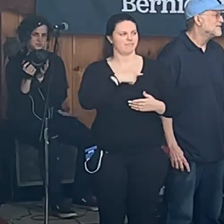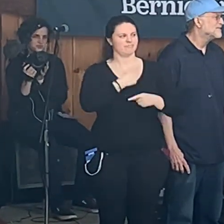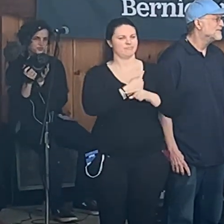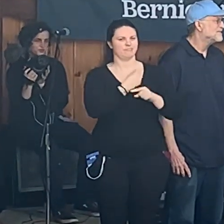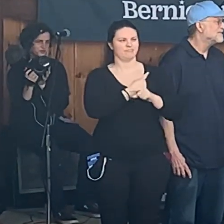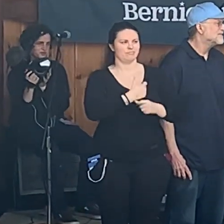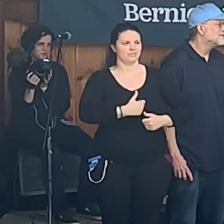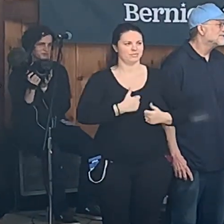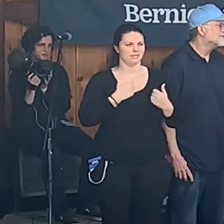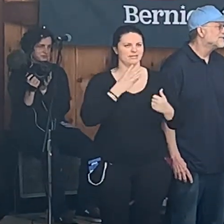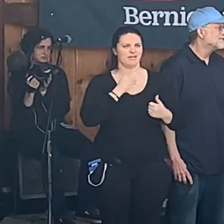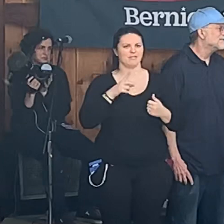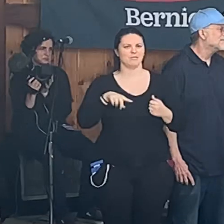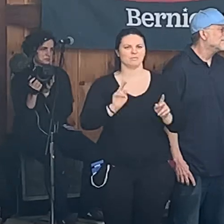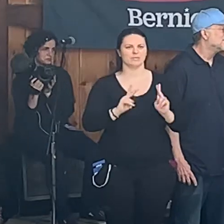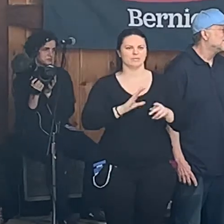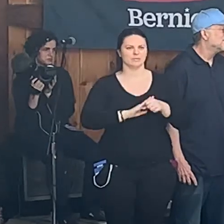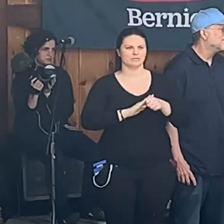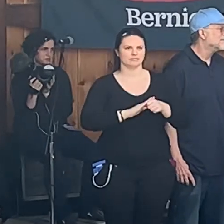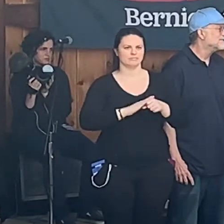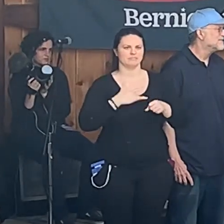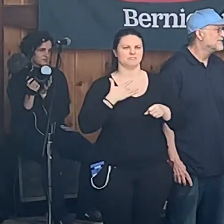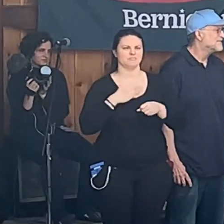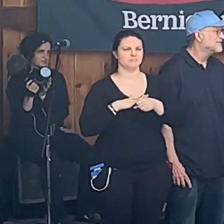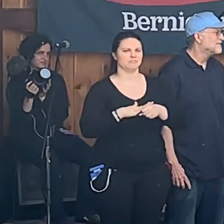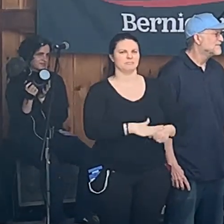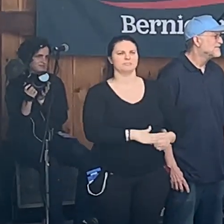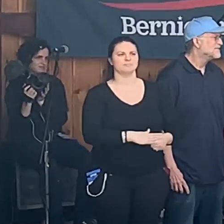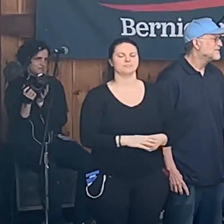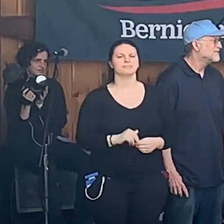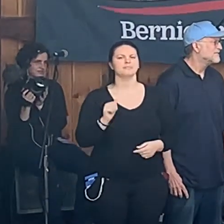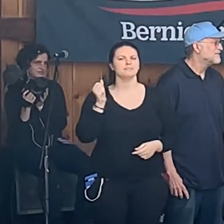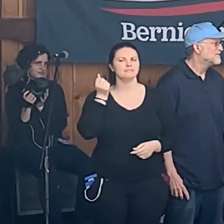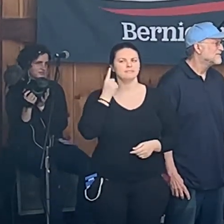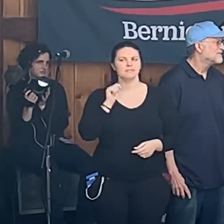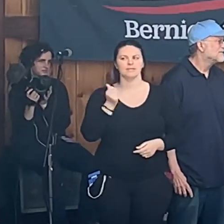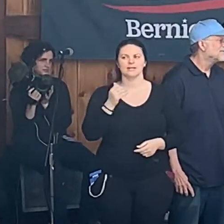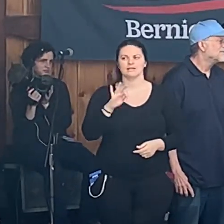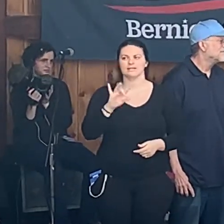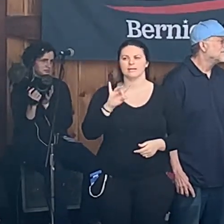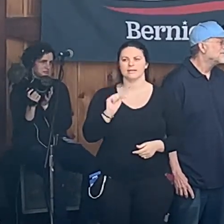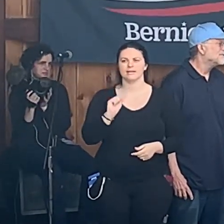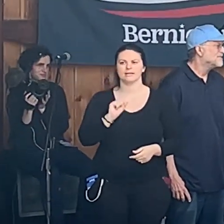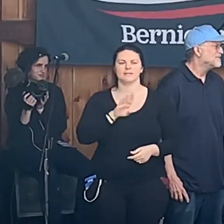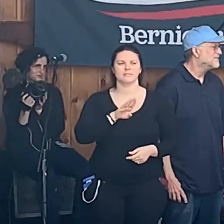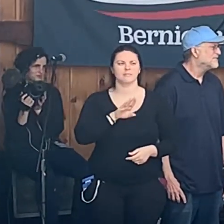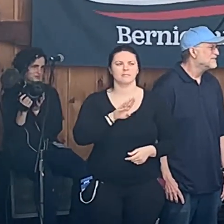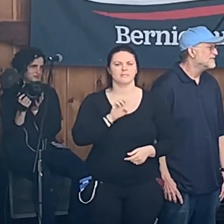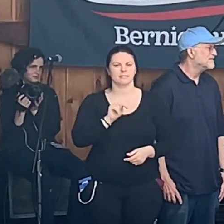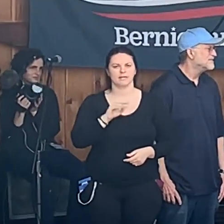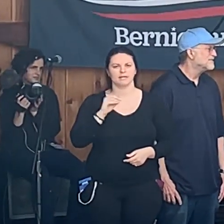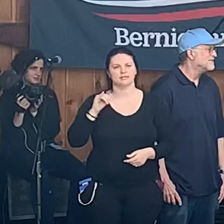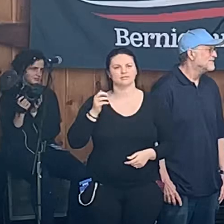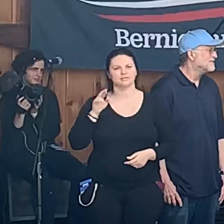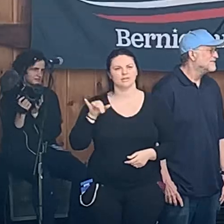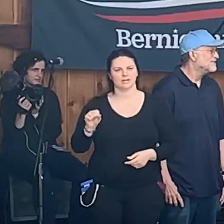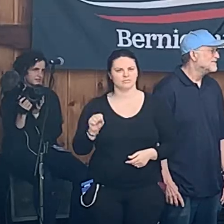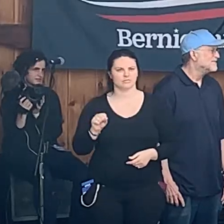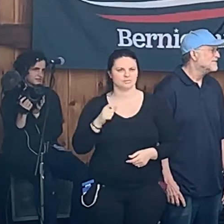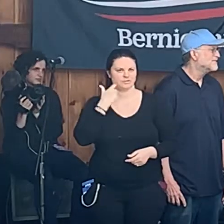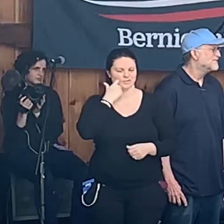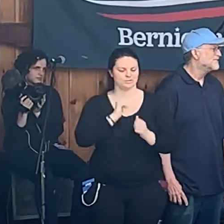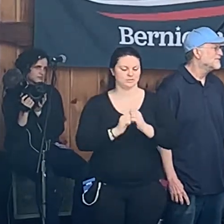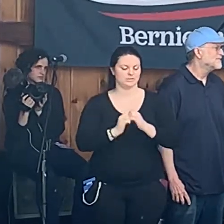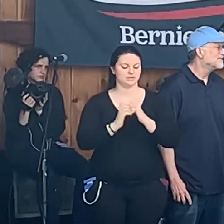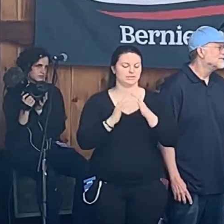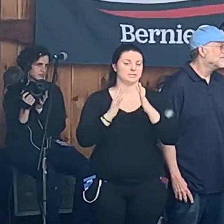are oppressed. You know, in 1980, when Ben and Jerry's was just starting out, Bernie won an improbable victory